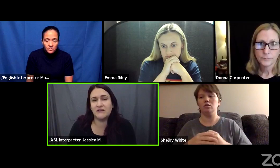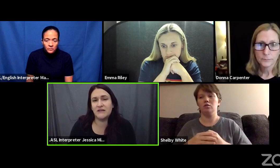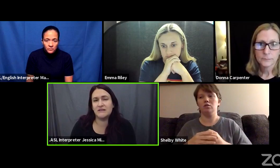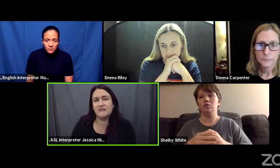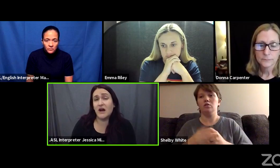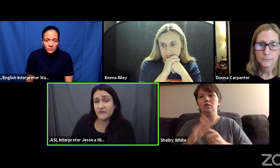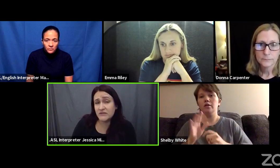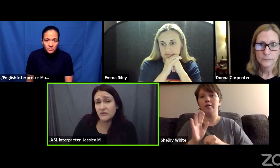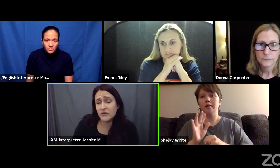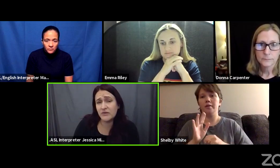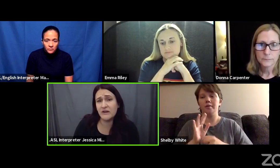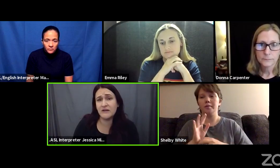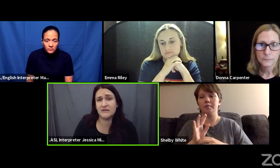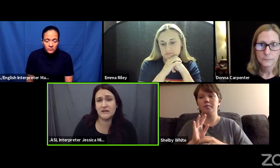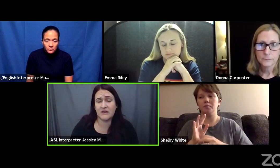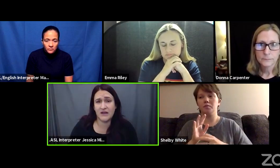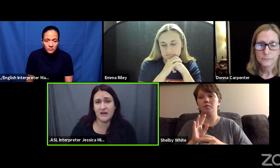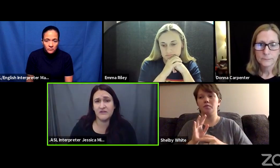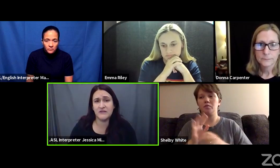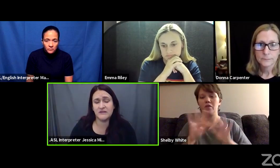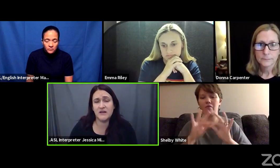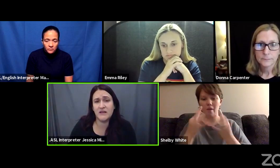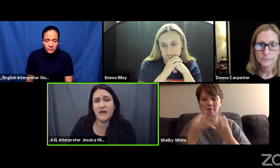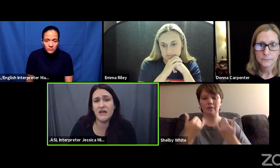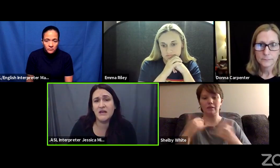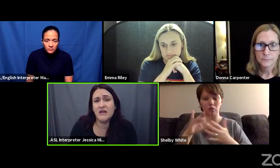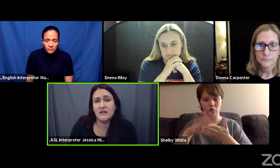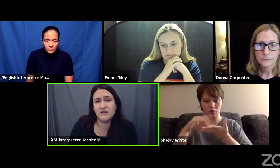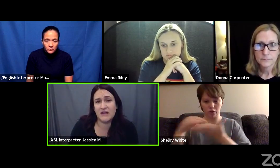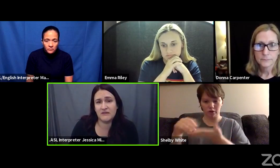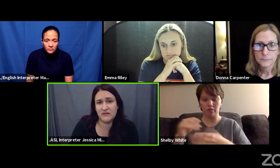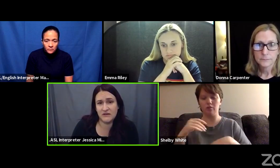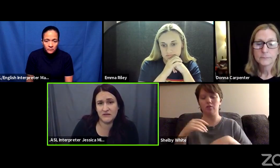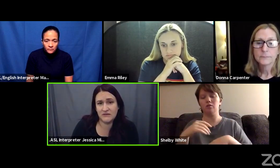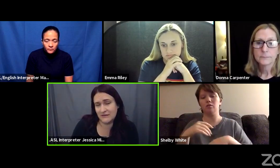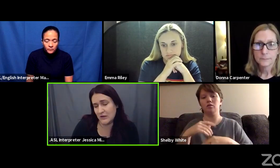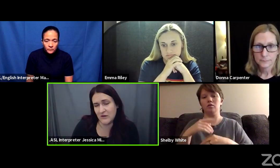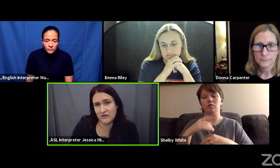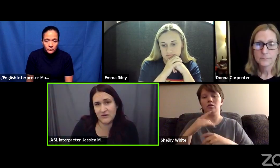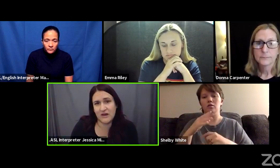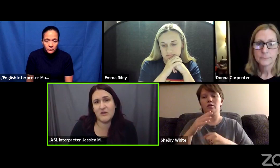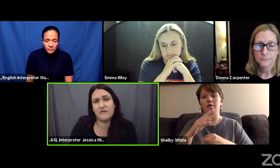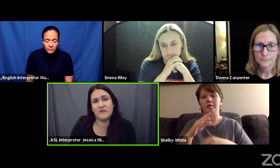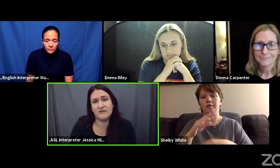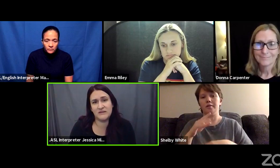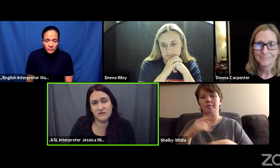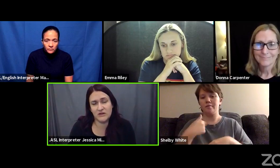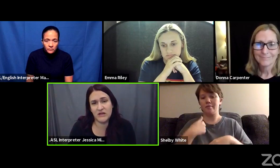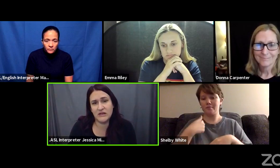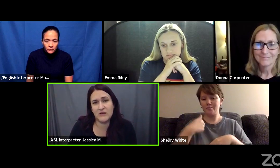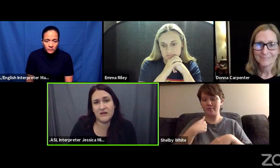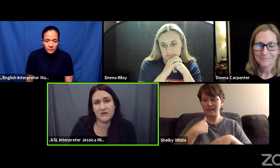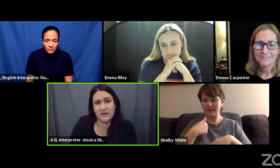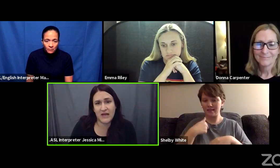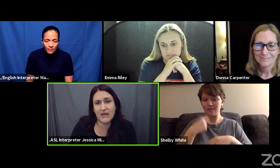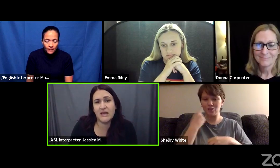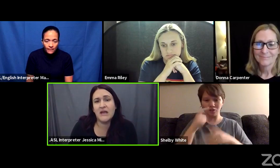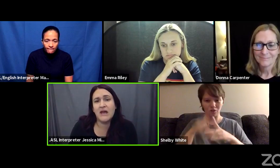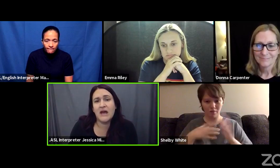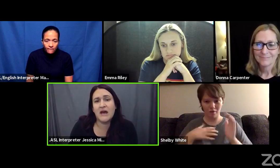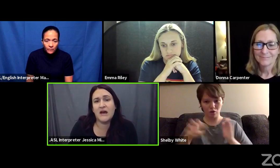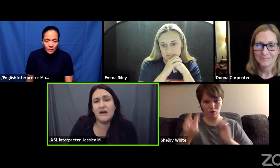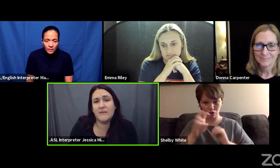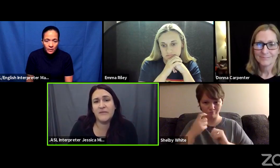me, I really often don't know they're there because I have lost a lot of that. So they have to tell me if they're there. My family is still learning about all